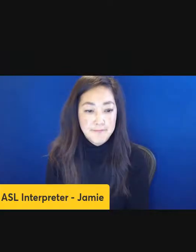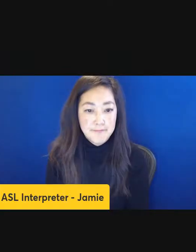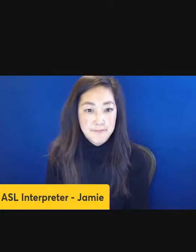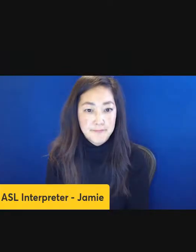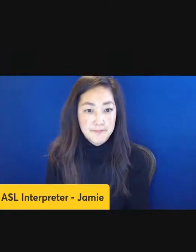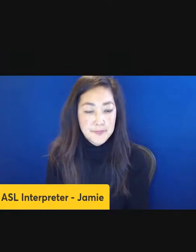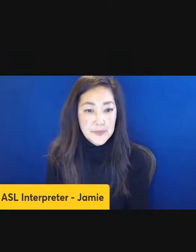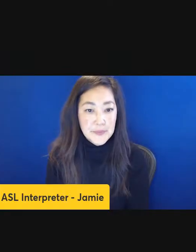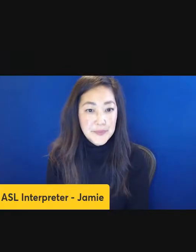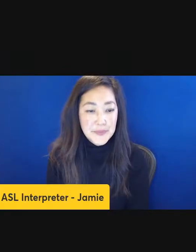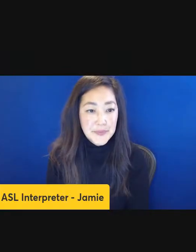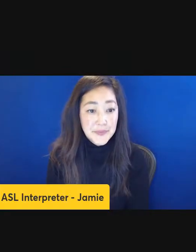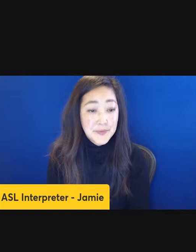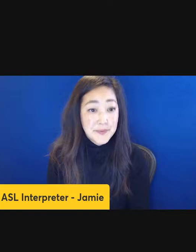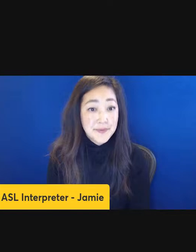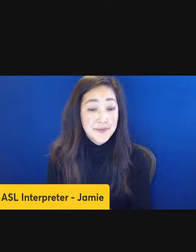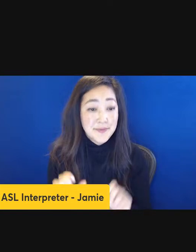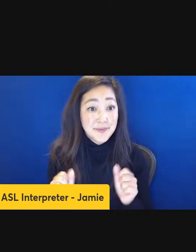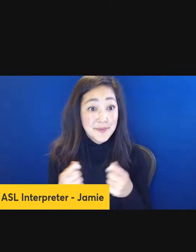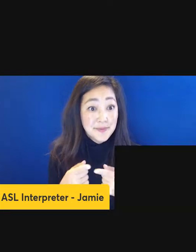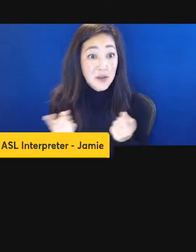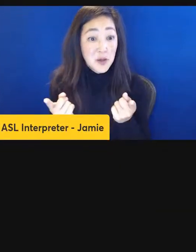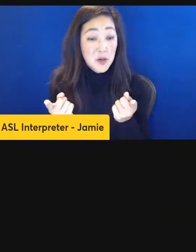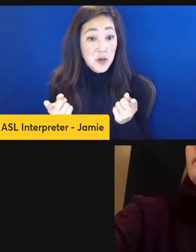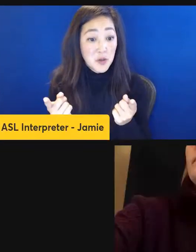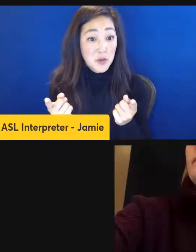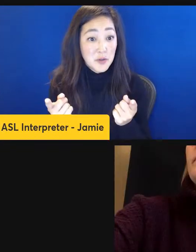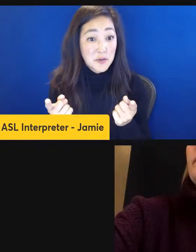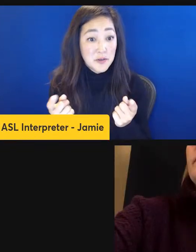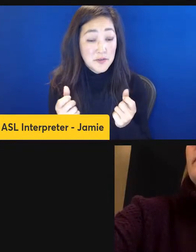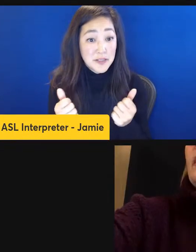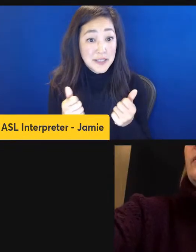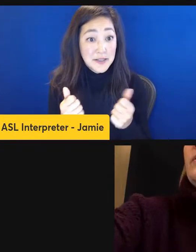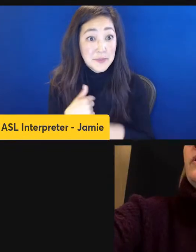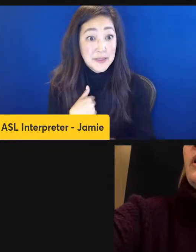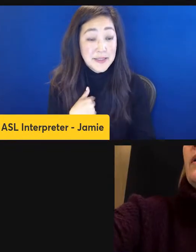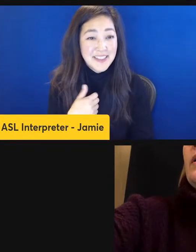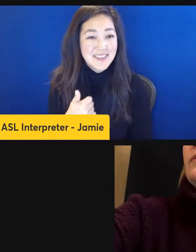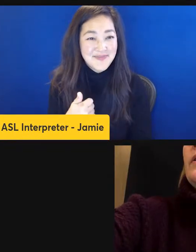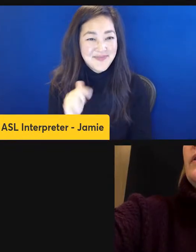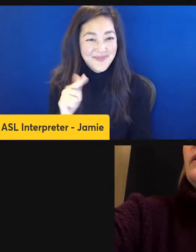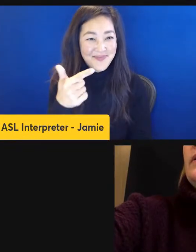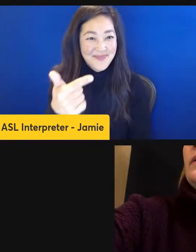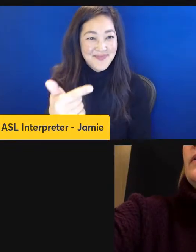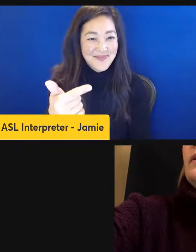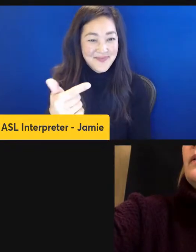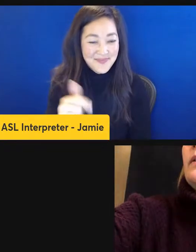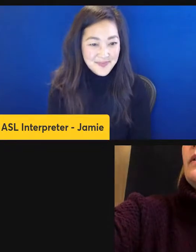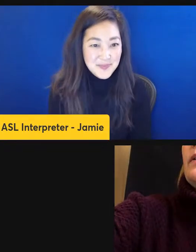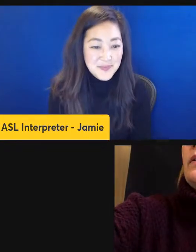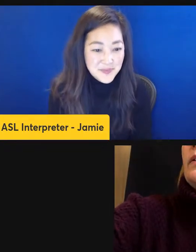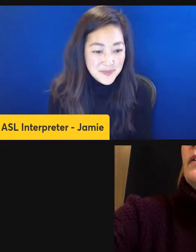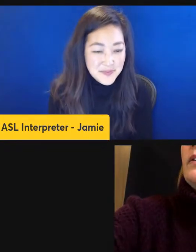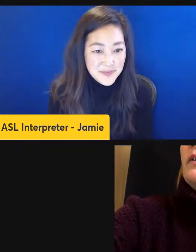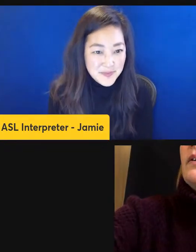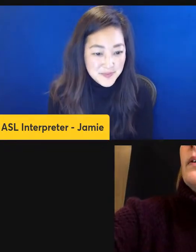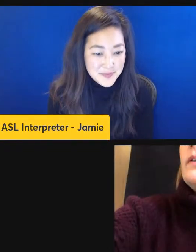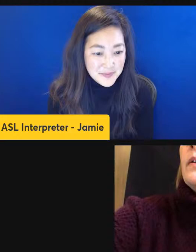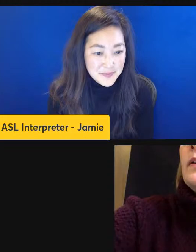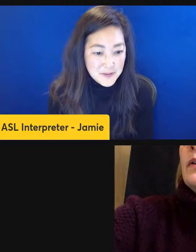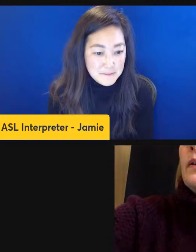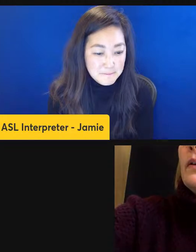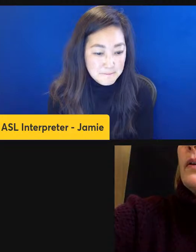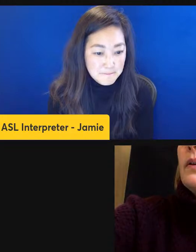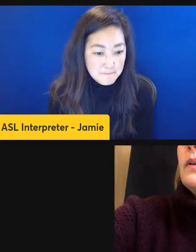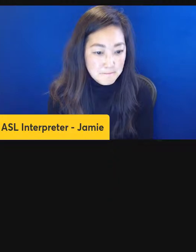Can everybody hear me? Okay, good. I thank you very much, Pat, and my sincere thanks go to the members